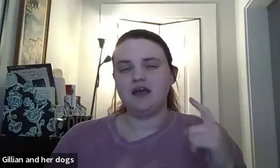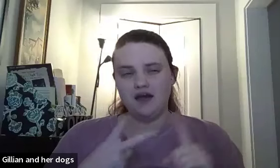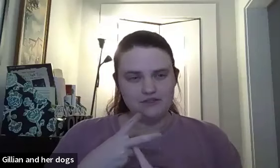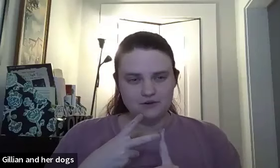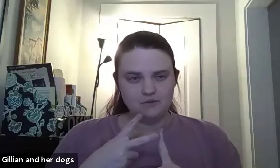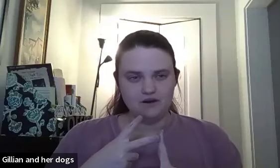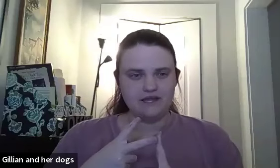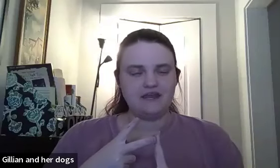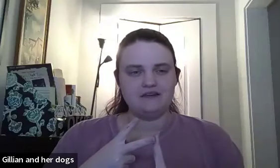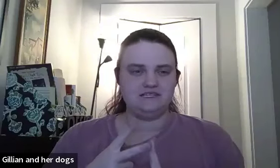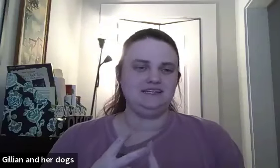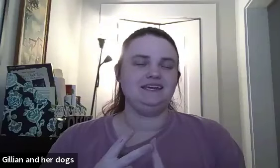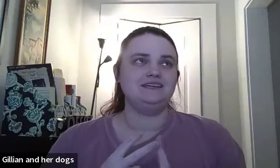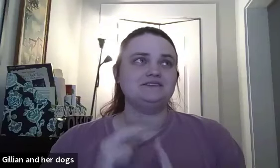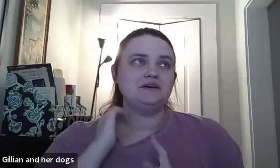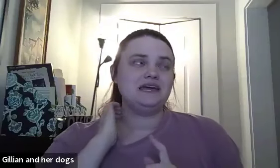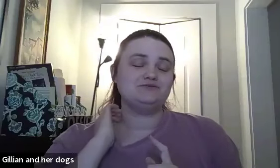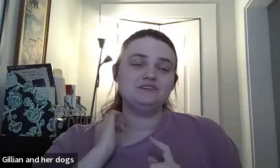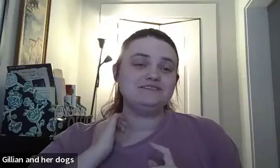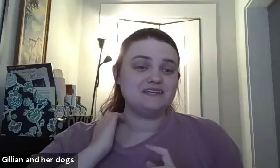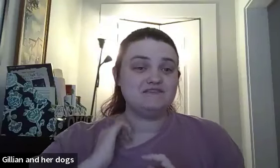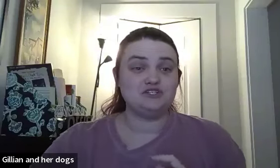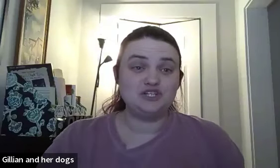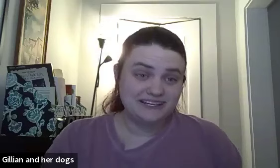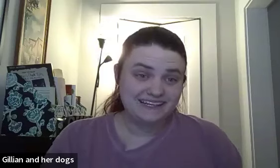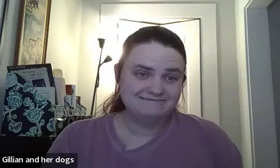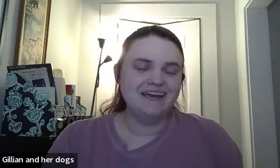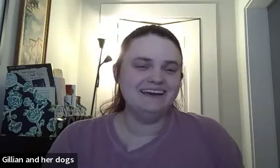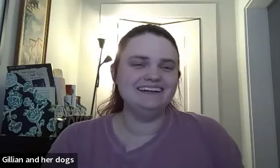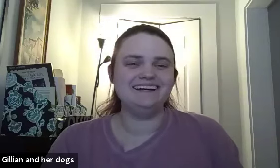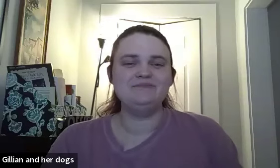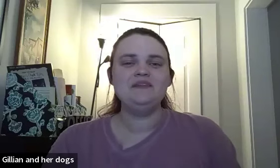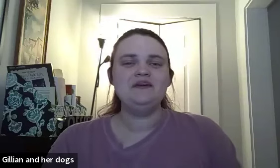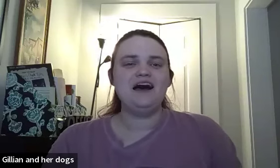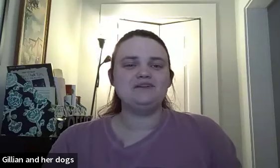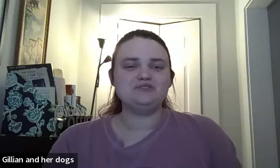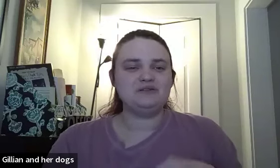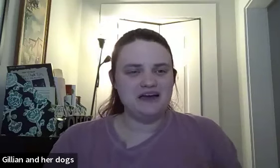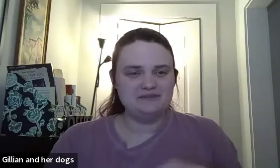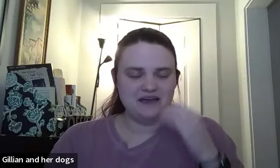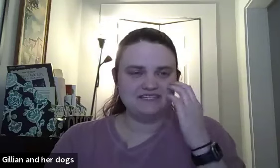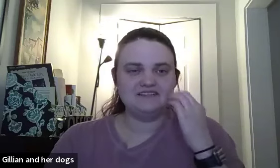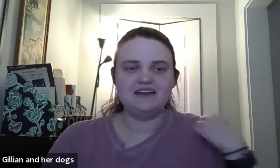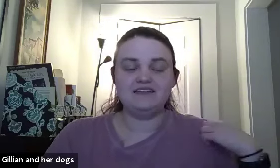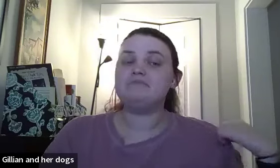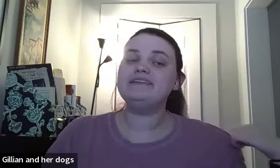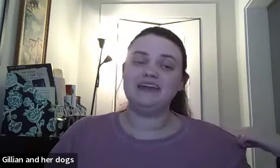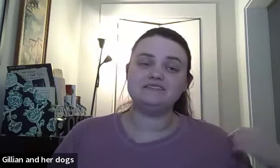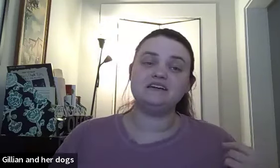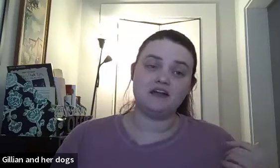The other one that I've seen is it's really the sign for turkey. So I've seen a lot of like mainly I've seen a